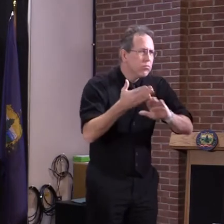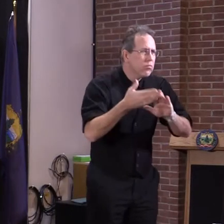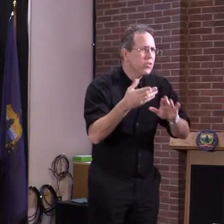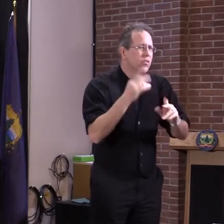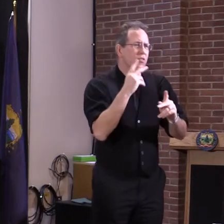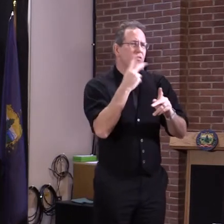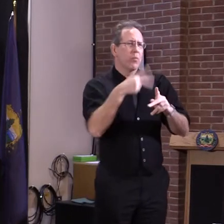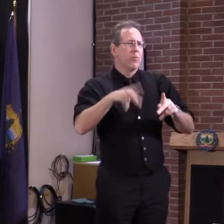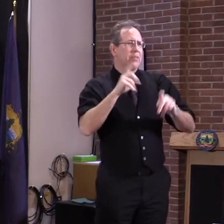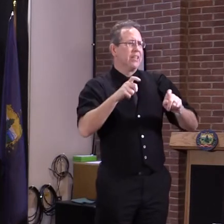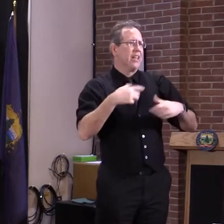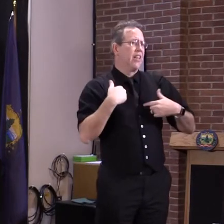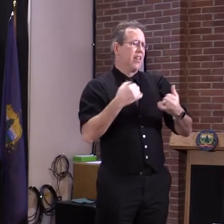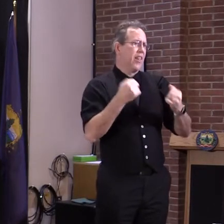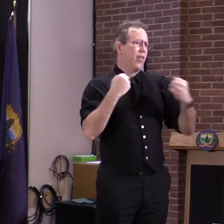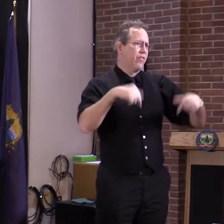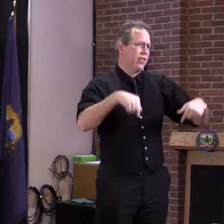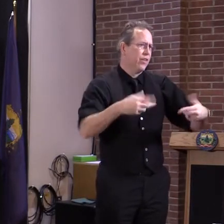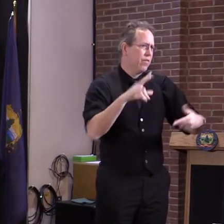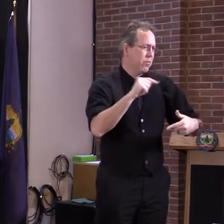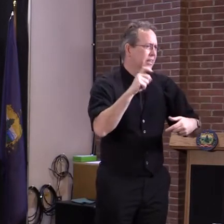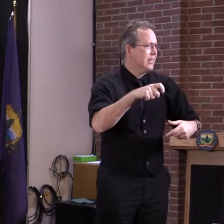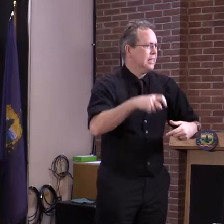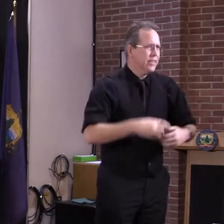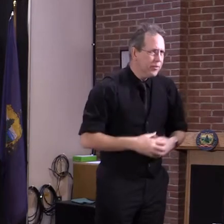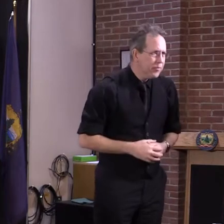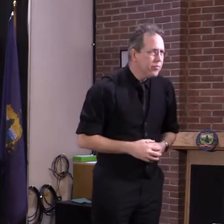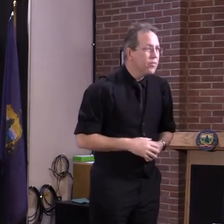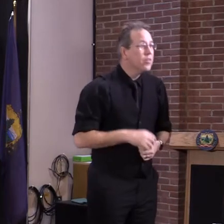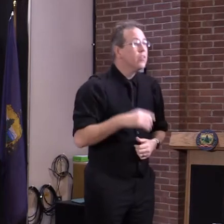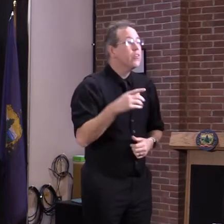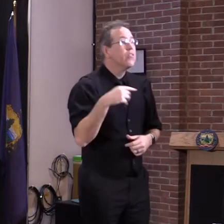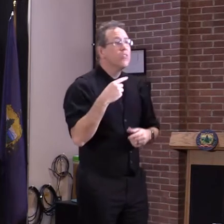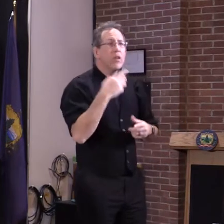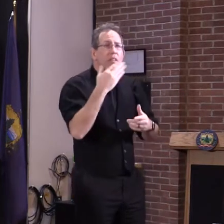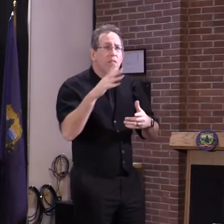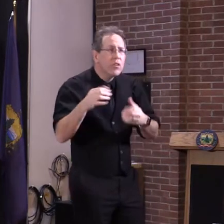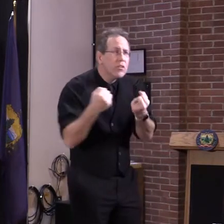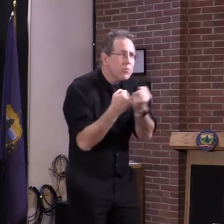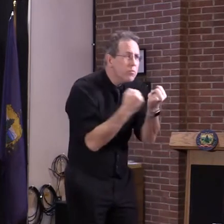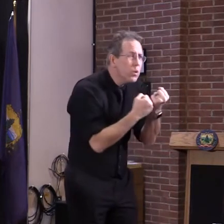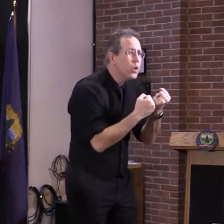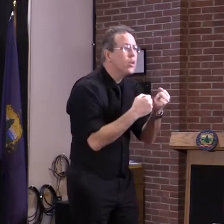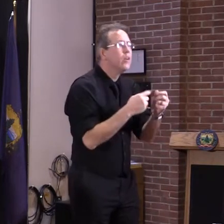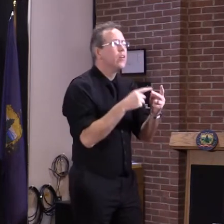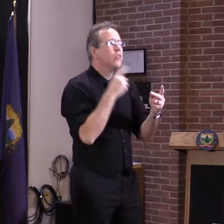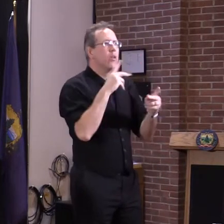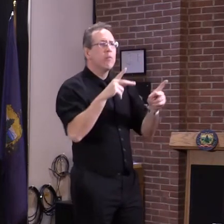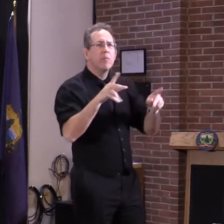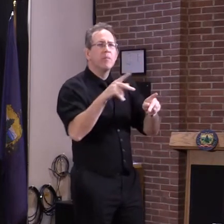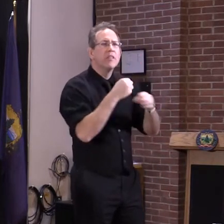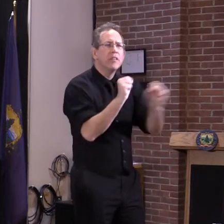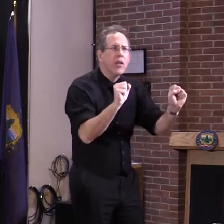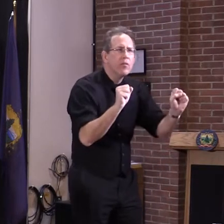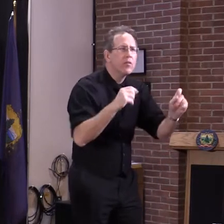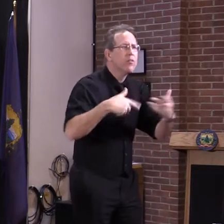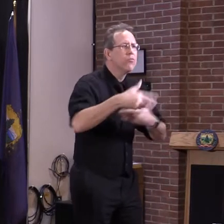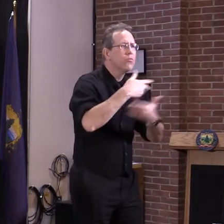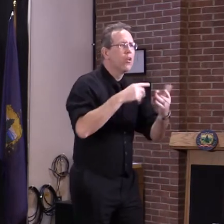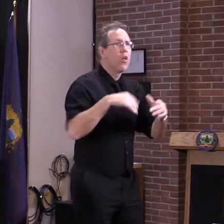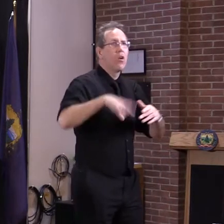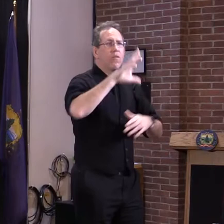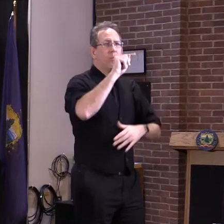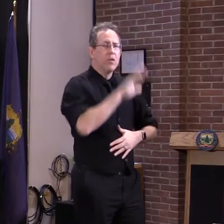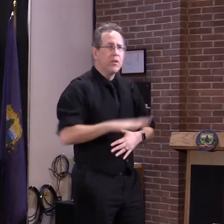that. They provided counseling and crisis supports and kept folks safe all across Vermont. I want to give